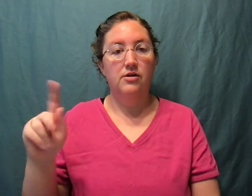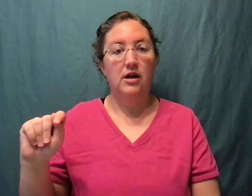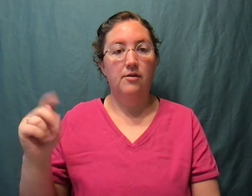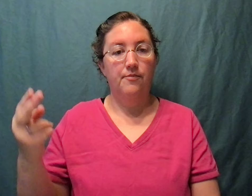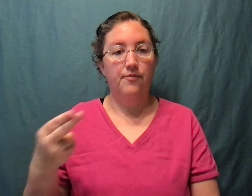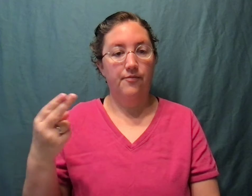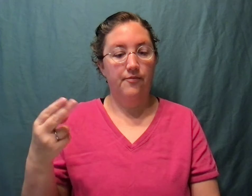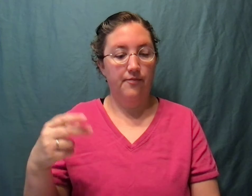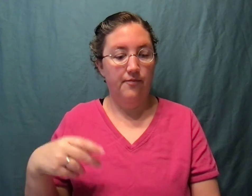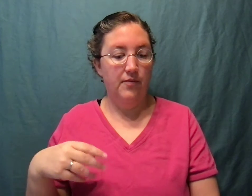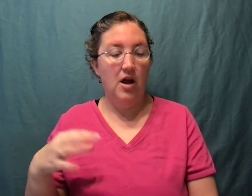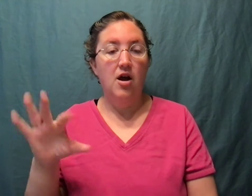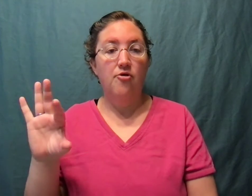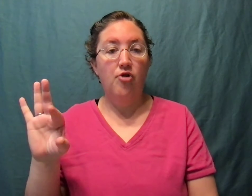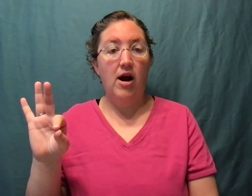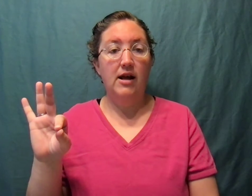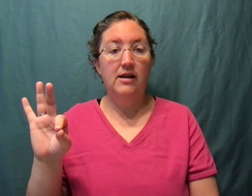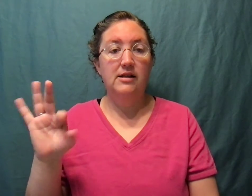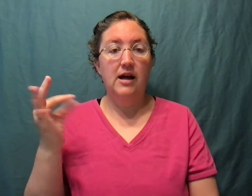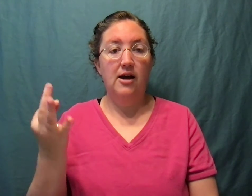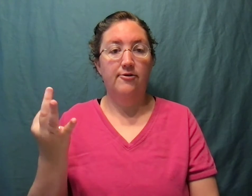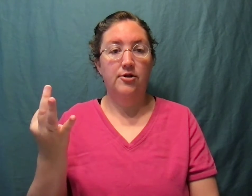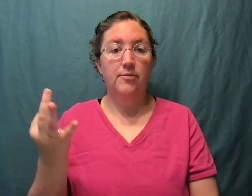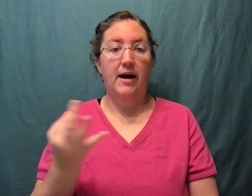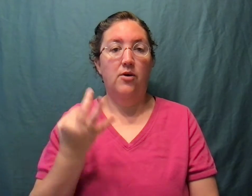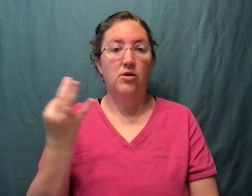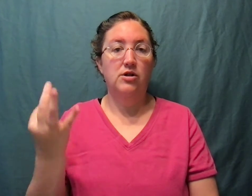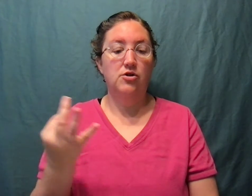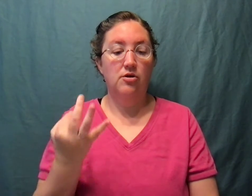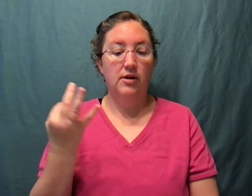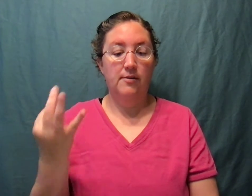Thursday. Friday is the F, turned backwards and circling.